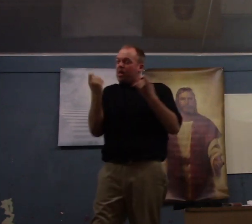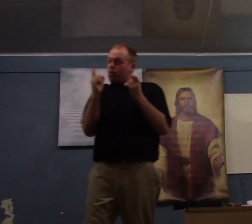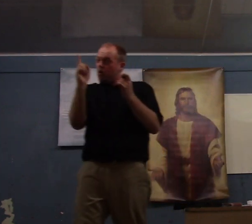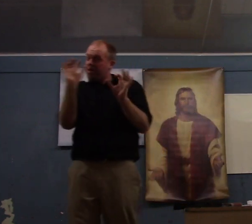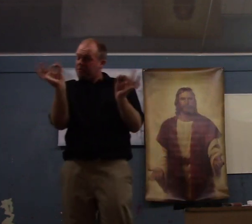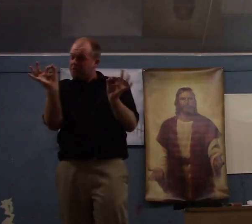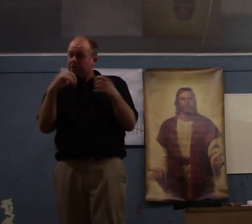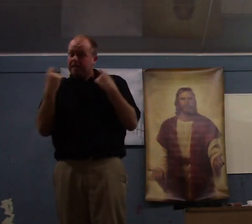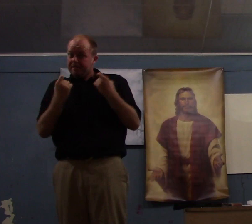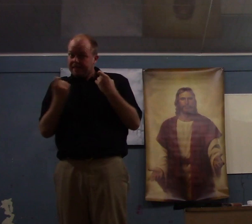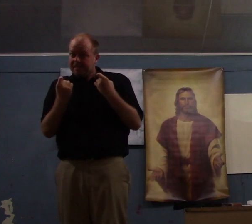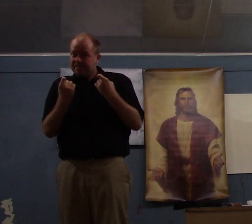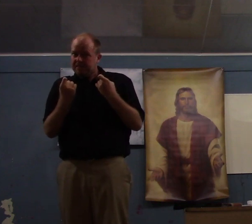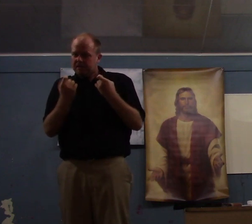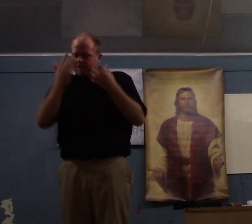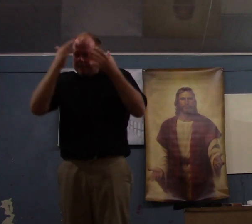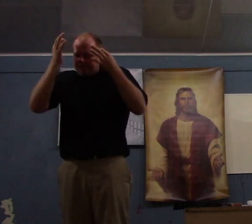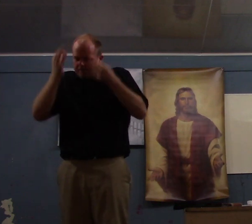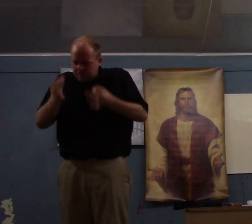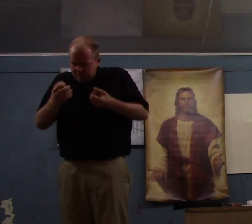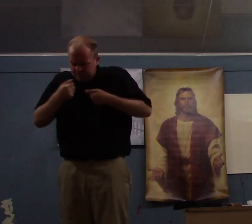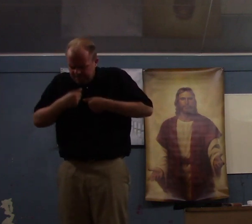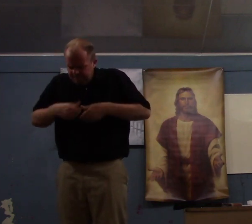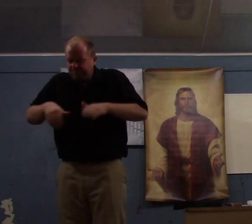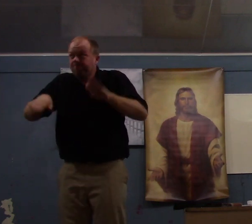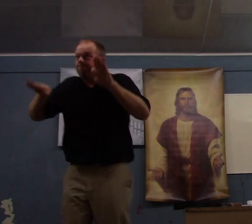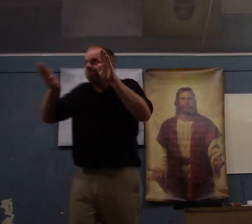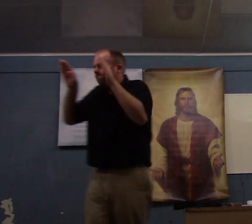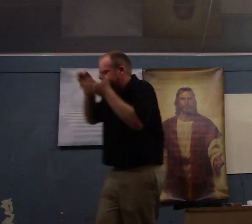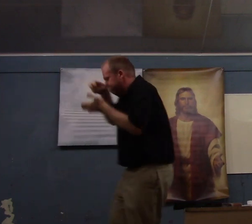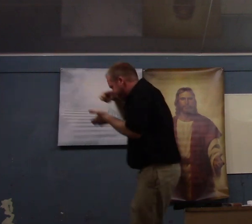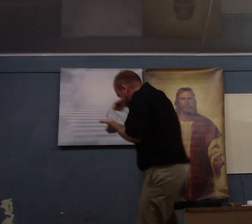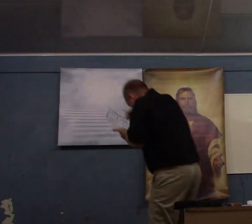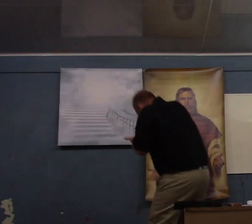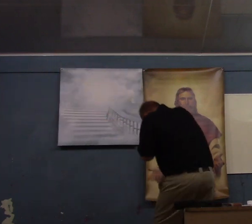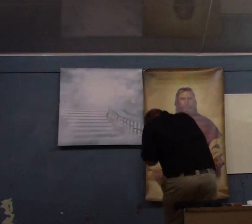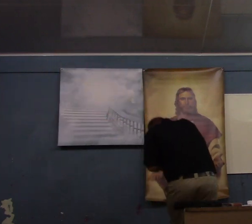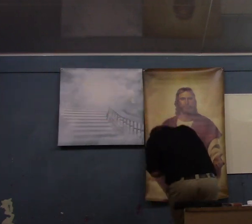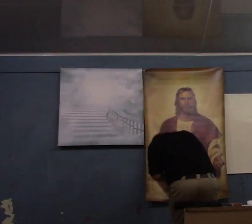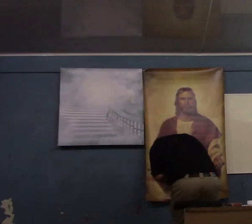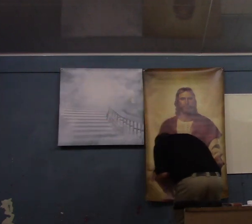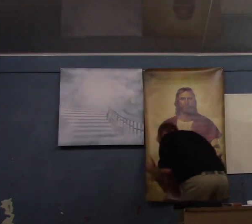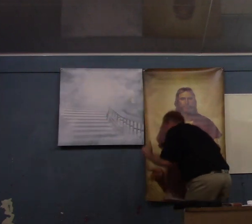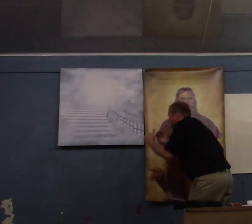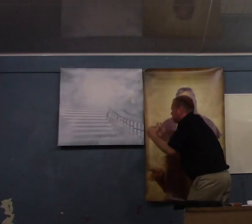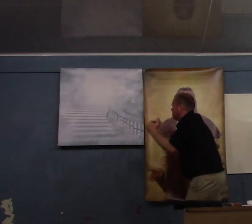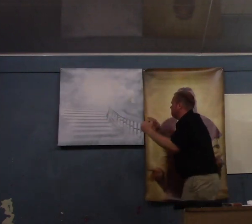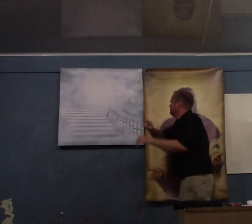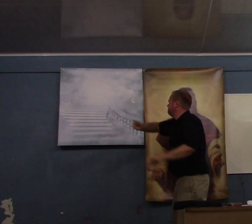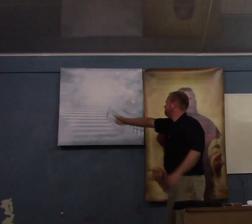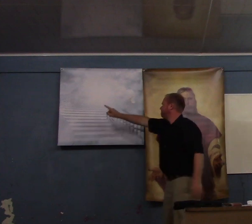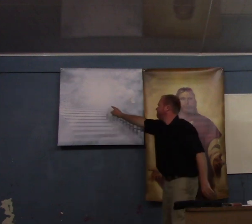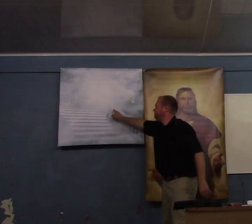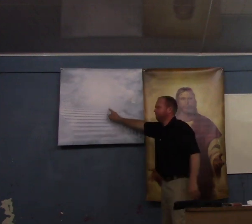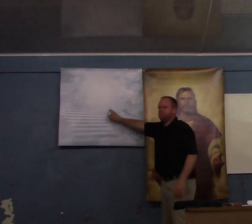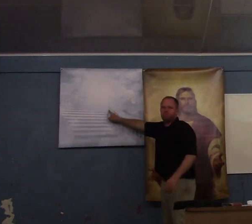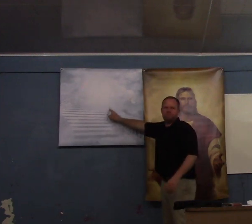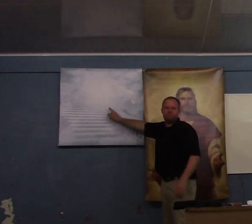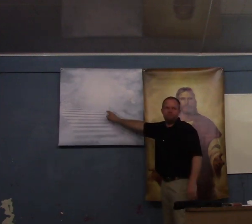If you have only one little sin, and you decide to surrender that sin to Jesus, and you repent, you're also going to go to